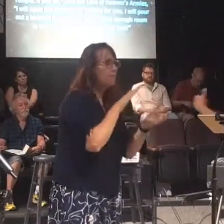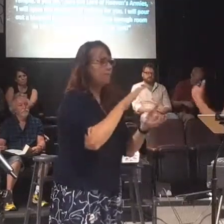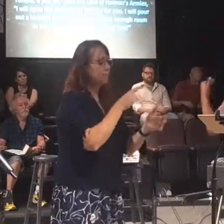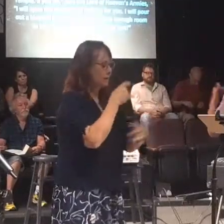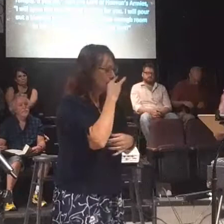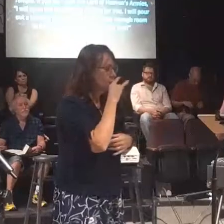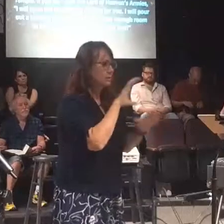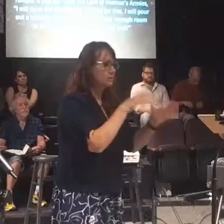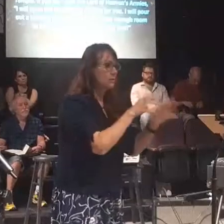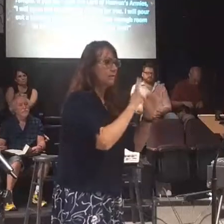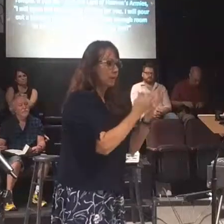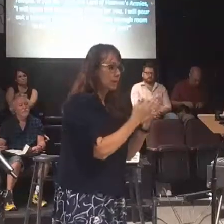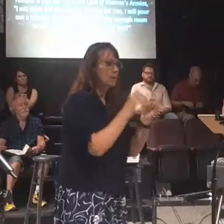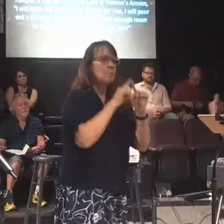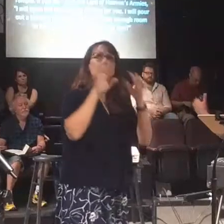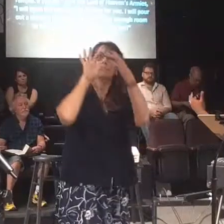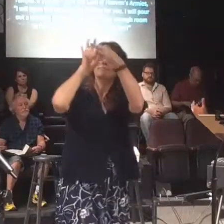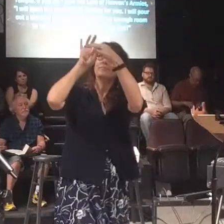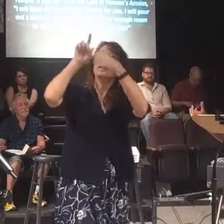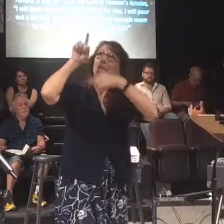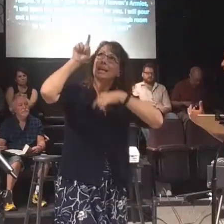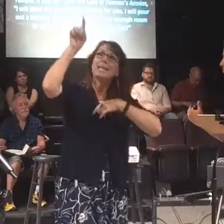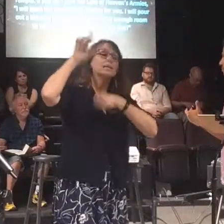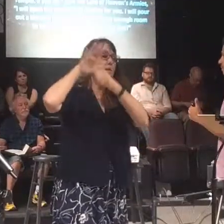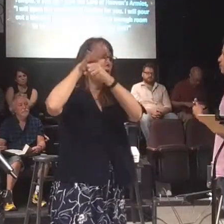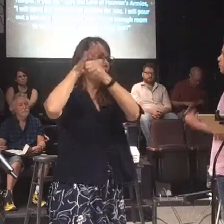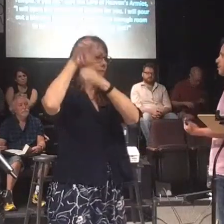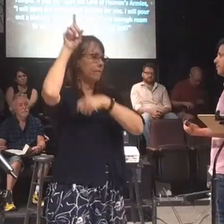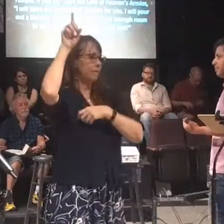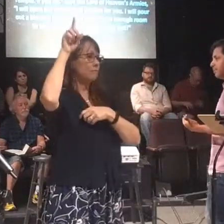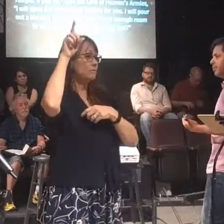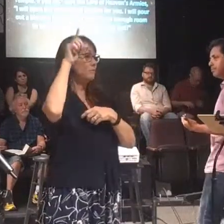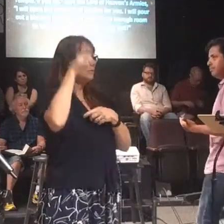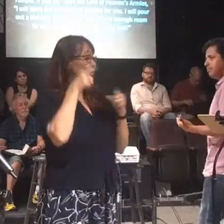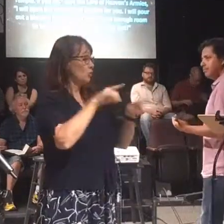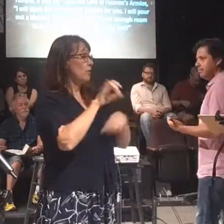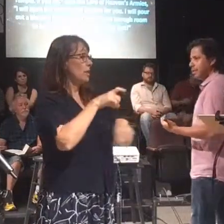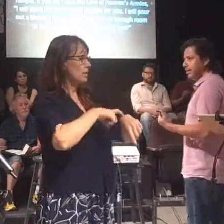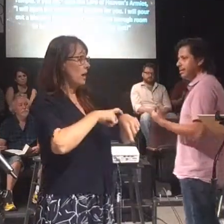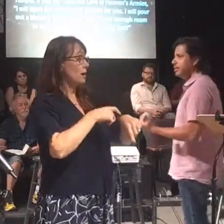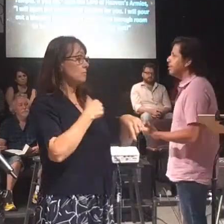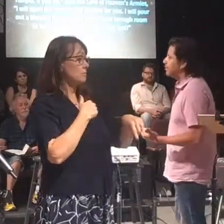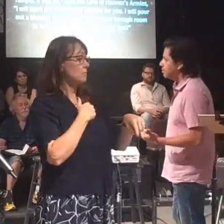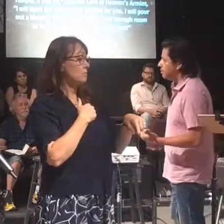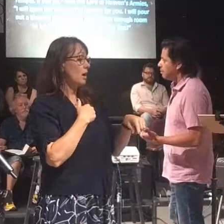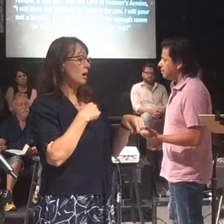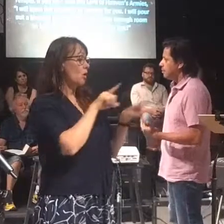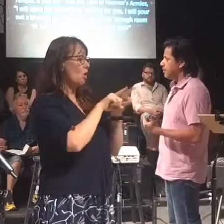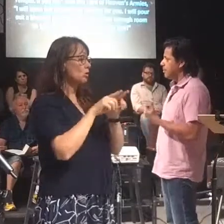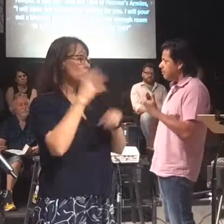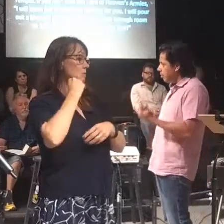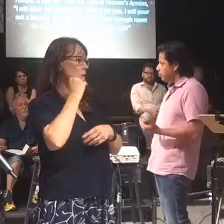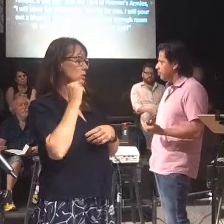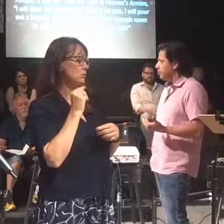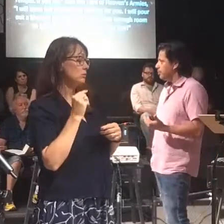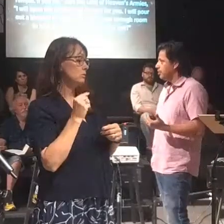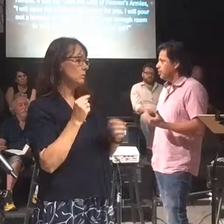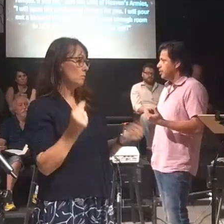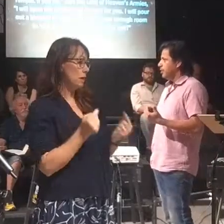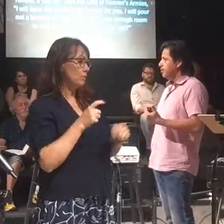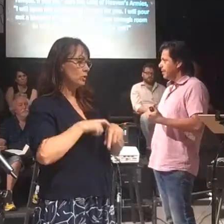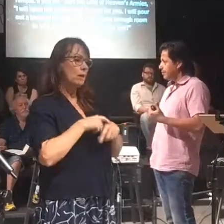I went through that. I went through this painful period of not trusting people, not letting them in, not being